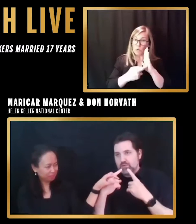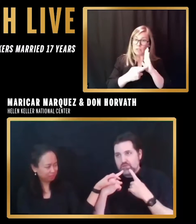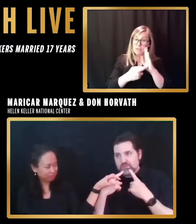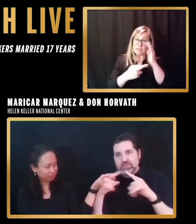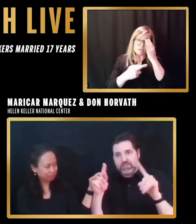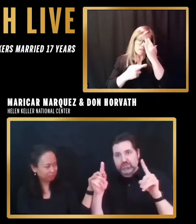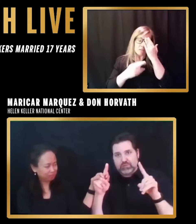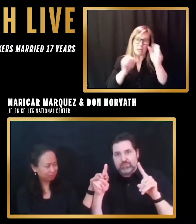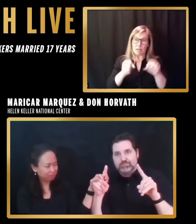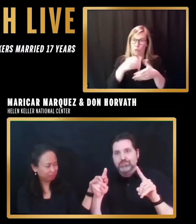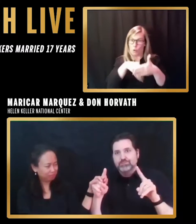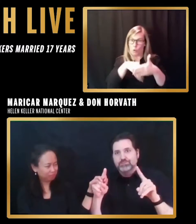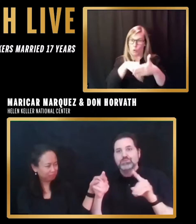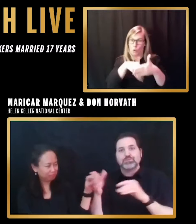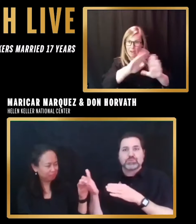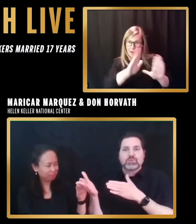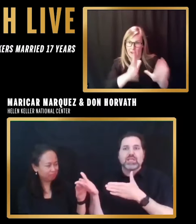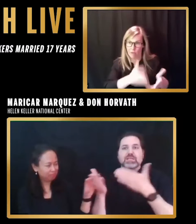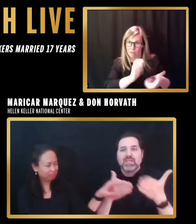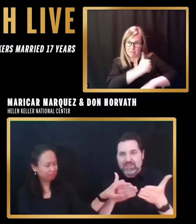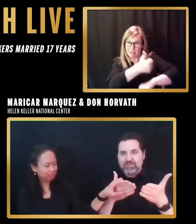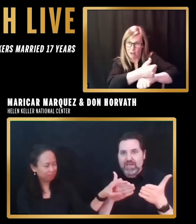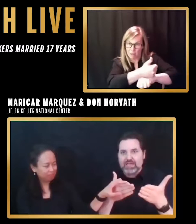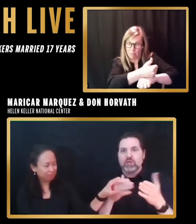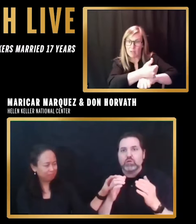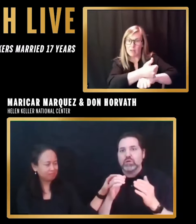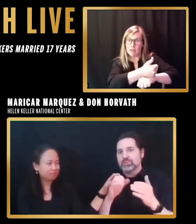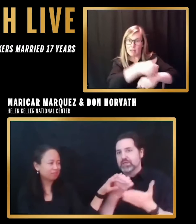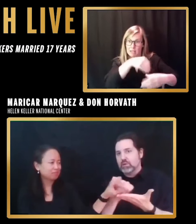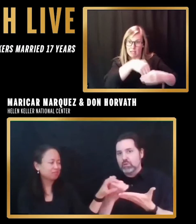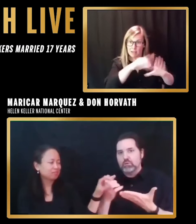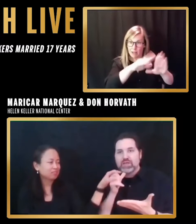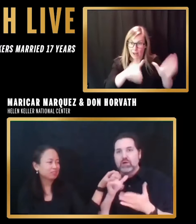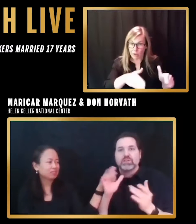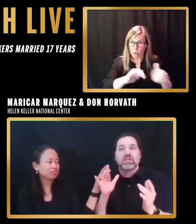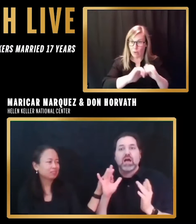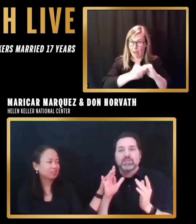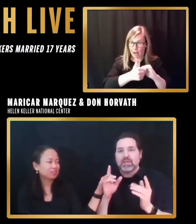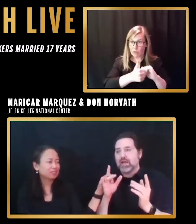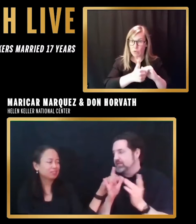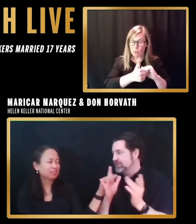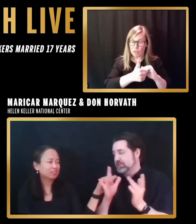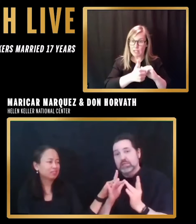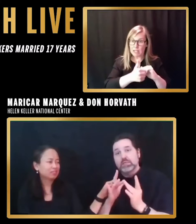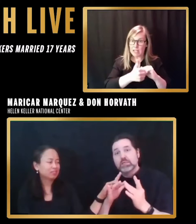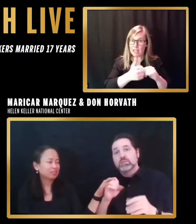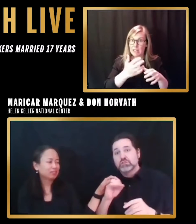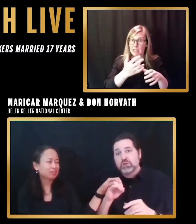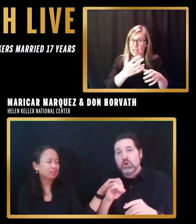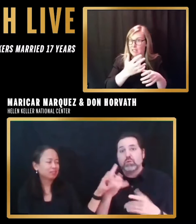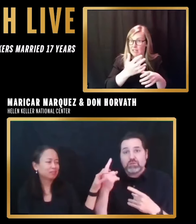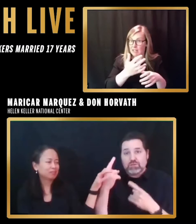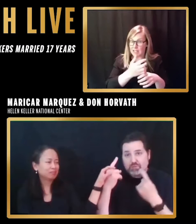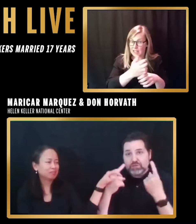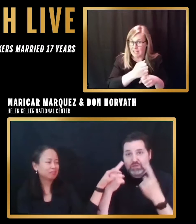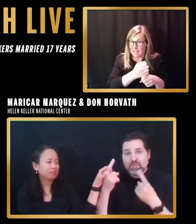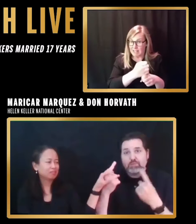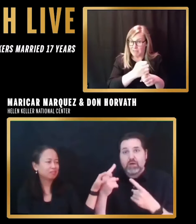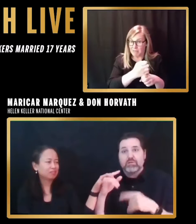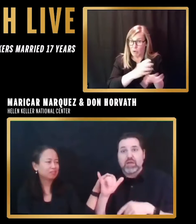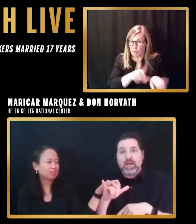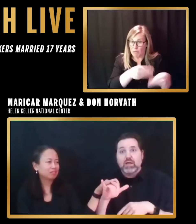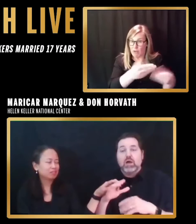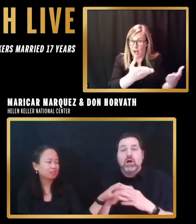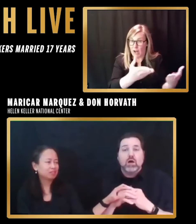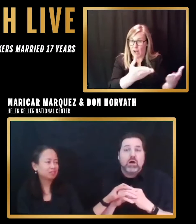we successfully get them that equipment without the contact? So we're thinking